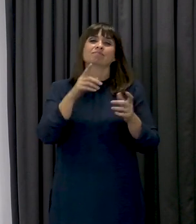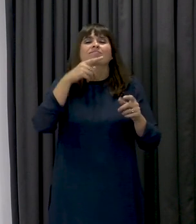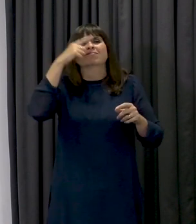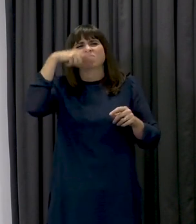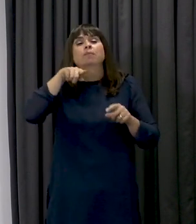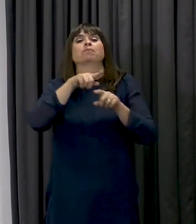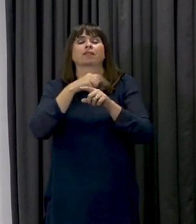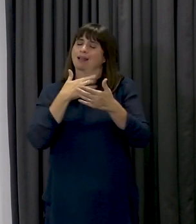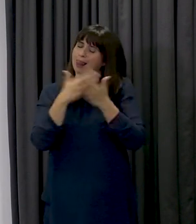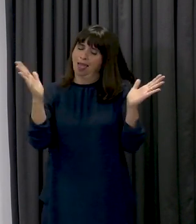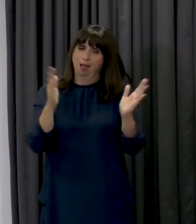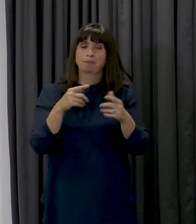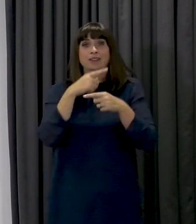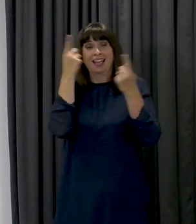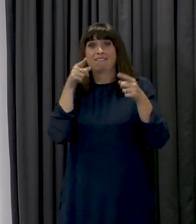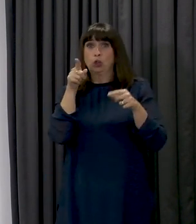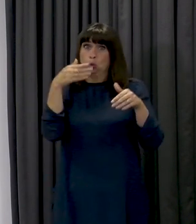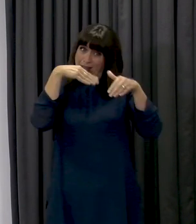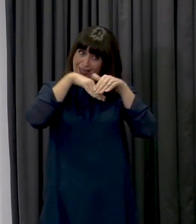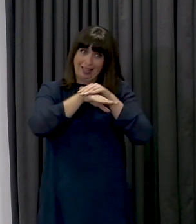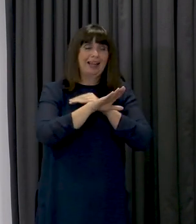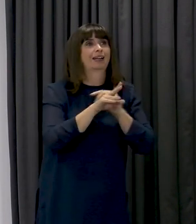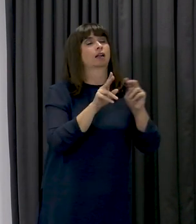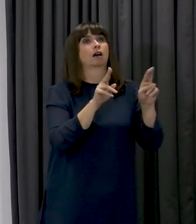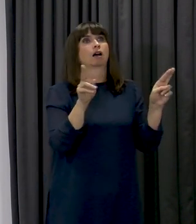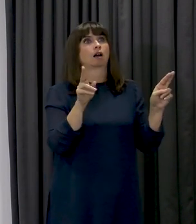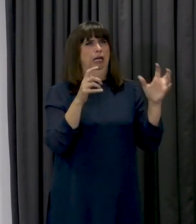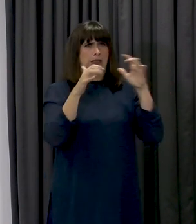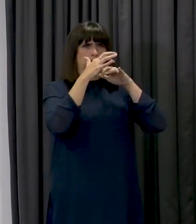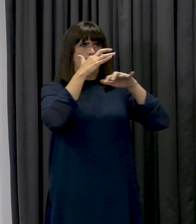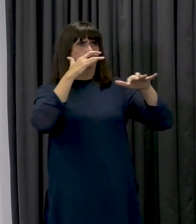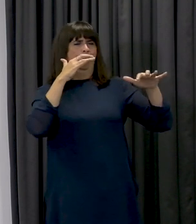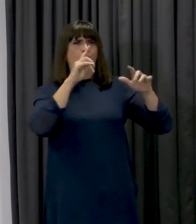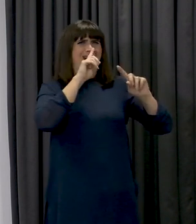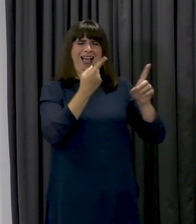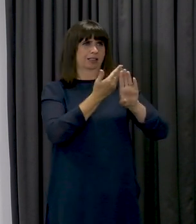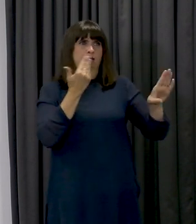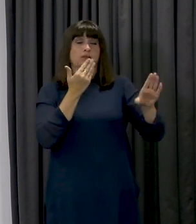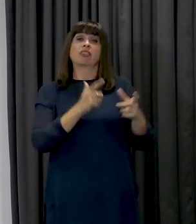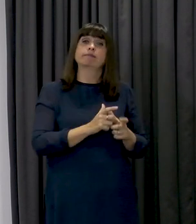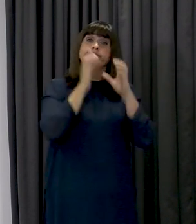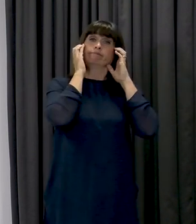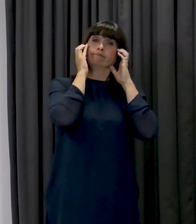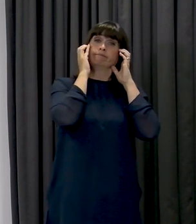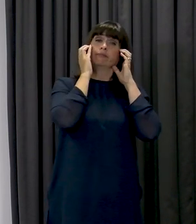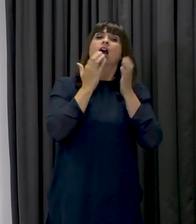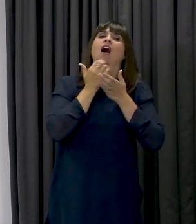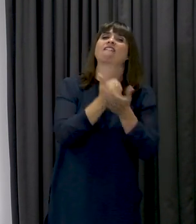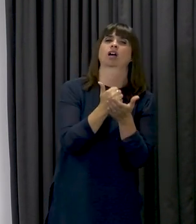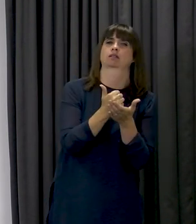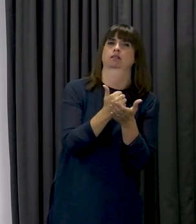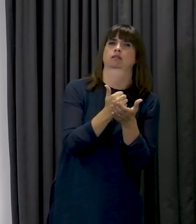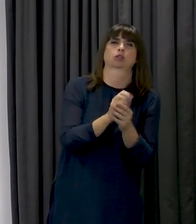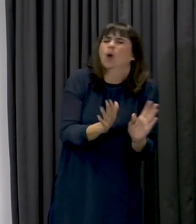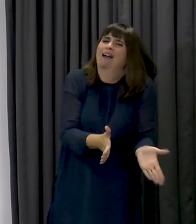visiting somewhere which is crowded, then wearing a face covering is advisable. And we positively recommend